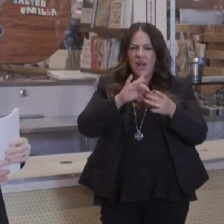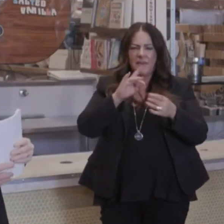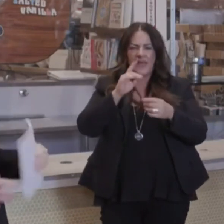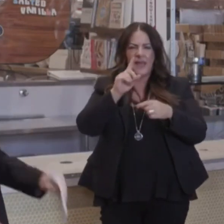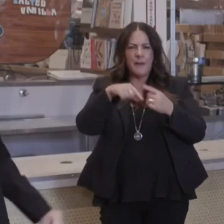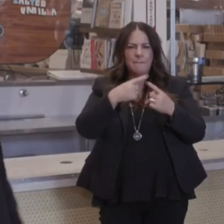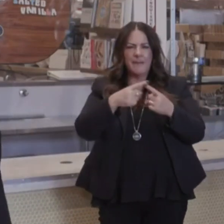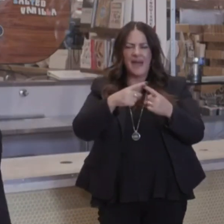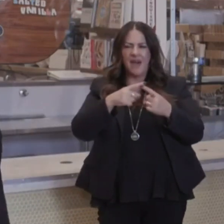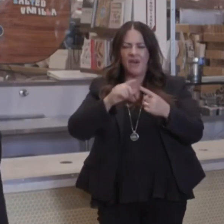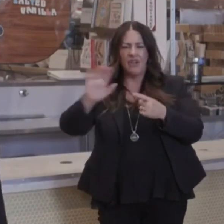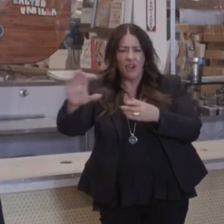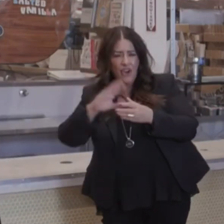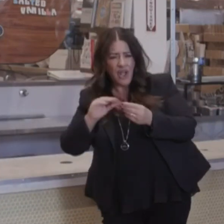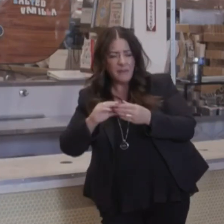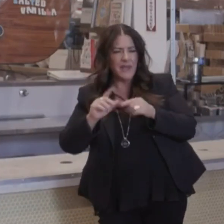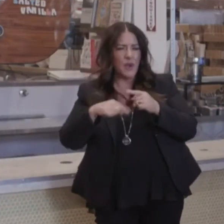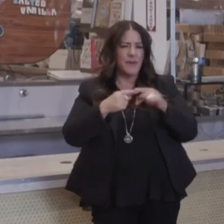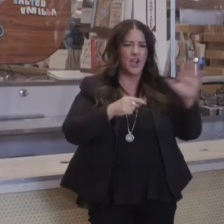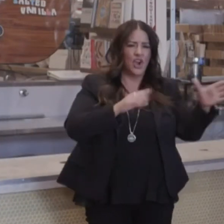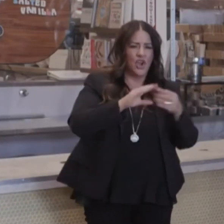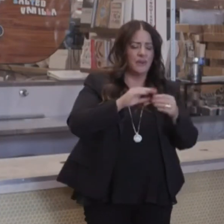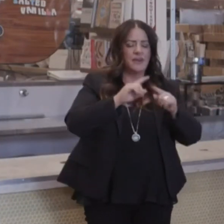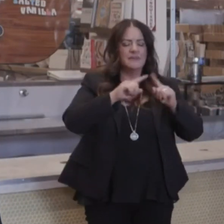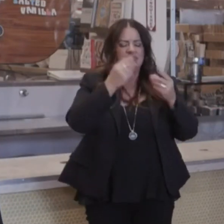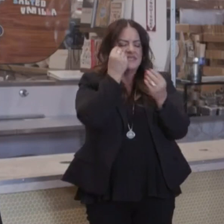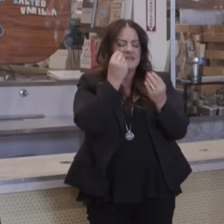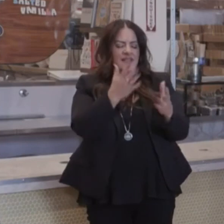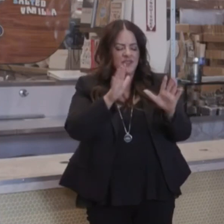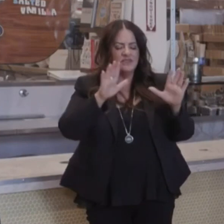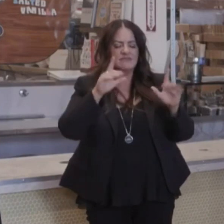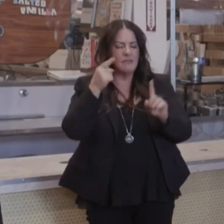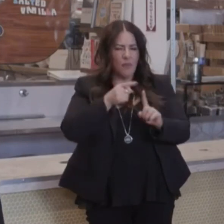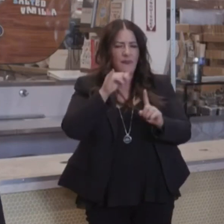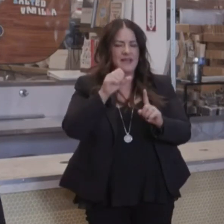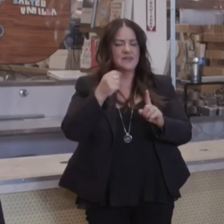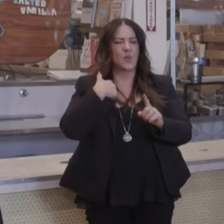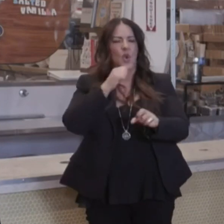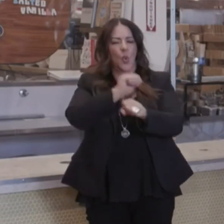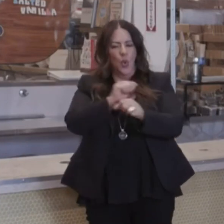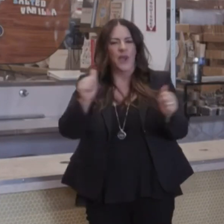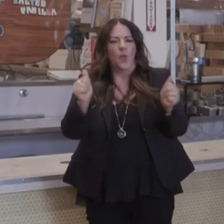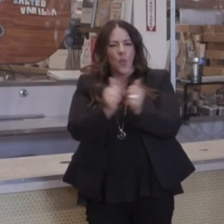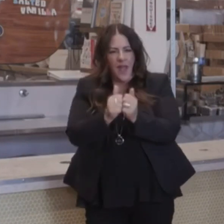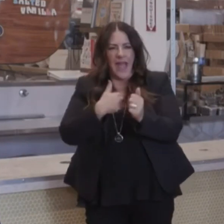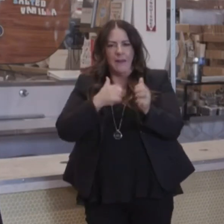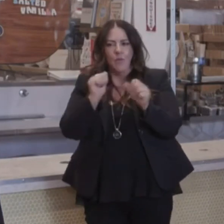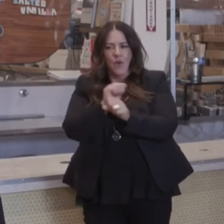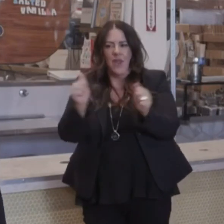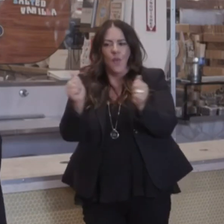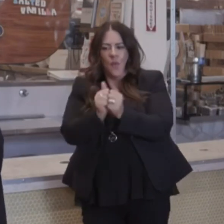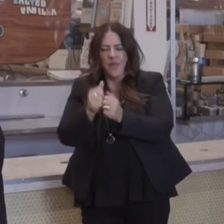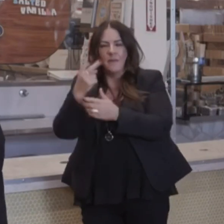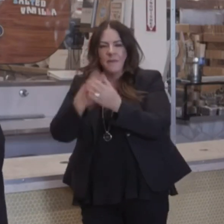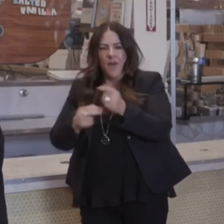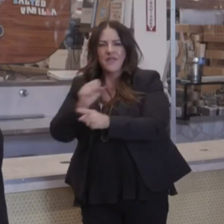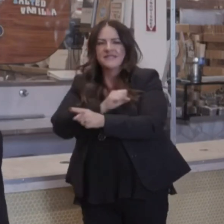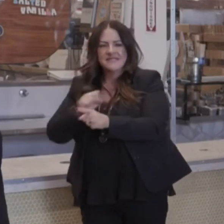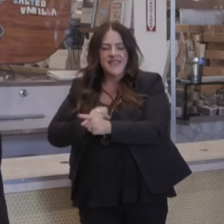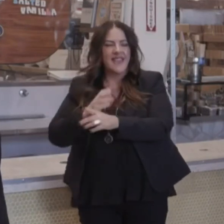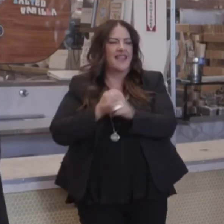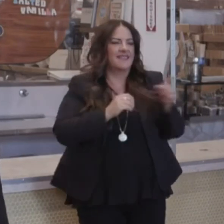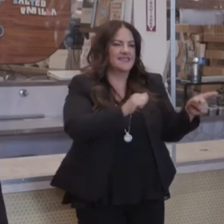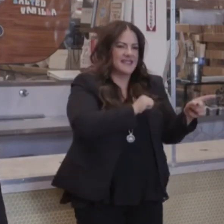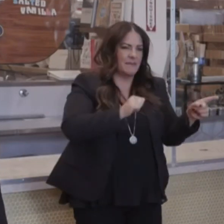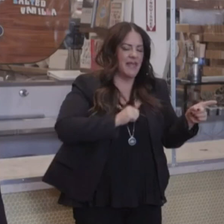about his comments, except to say we're working with the legislature to work through these issues, and I look forward to socializing those very, very